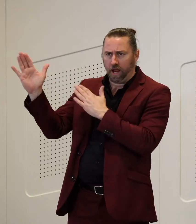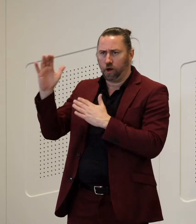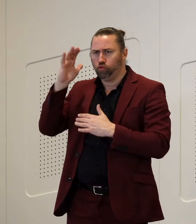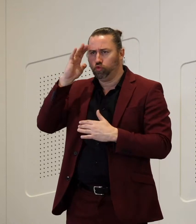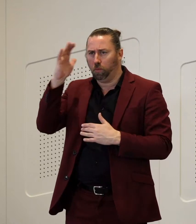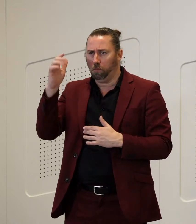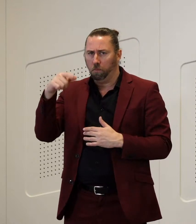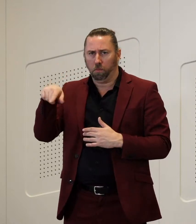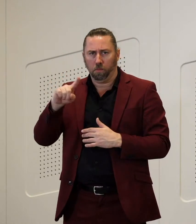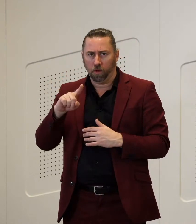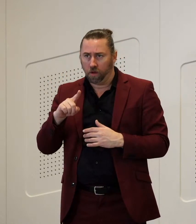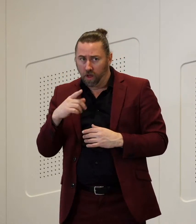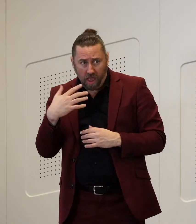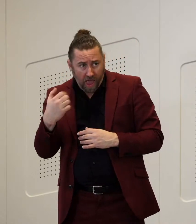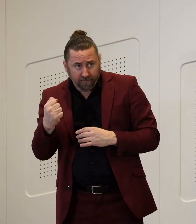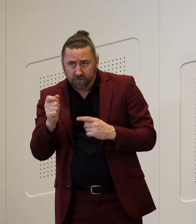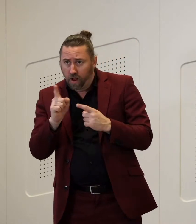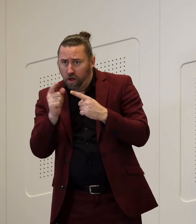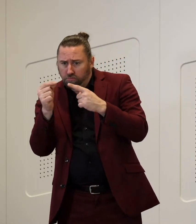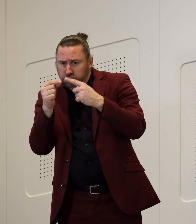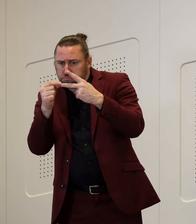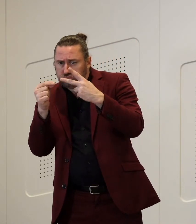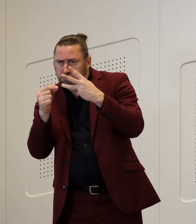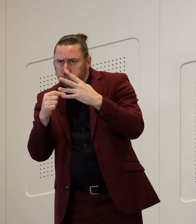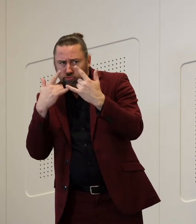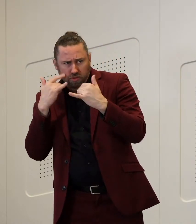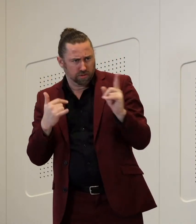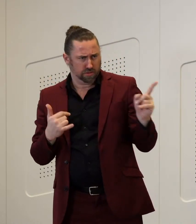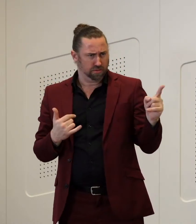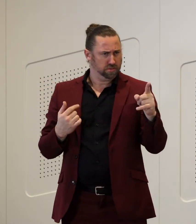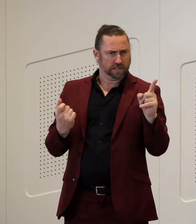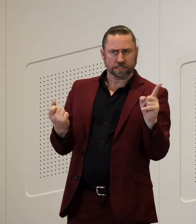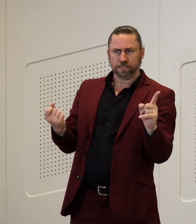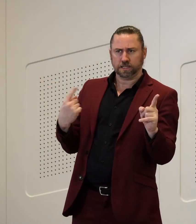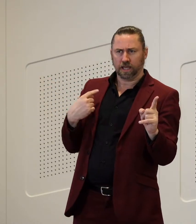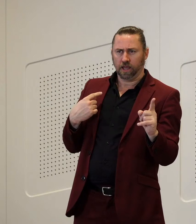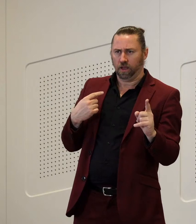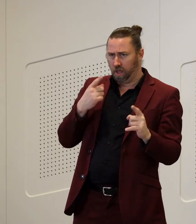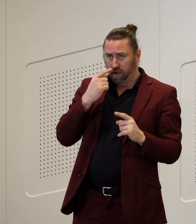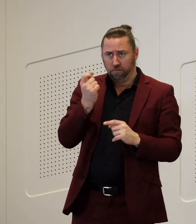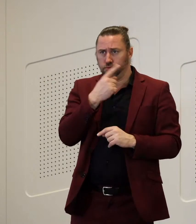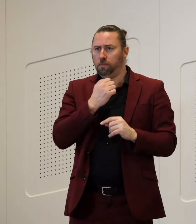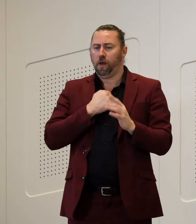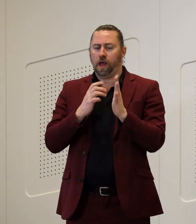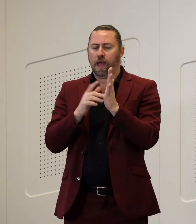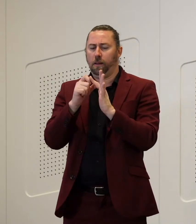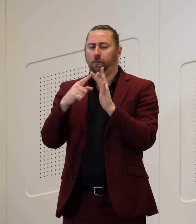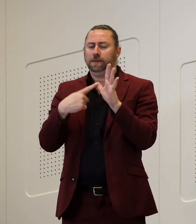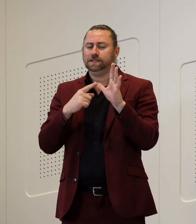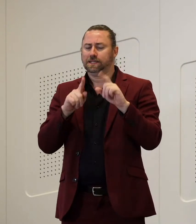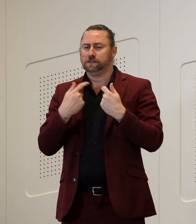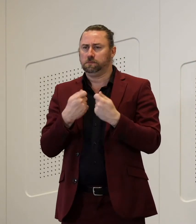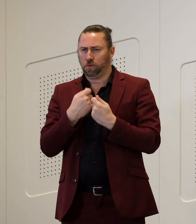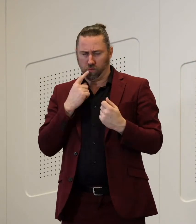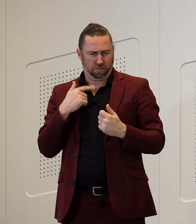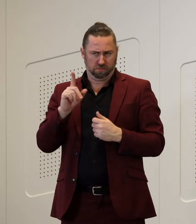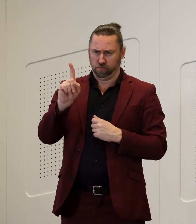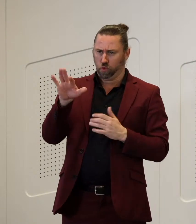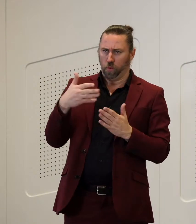are in place? There are a lot, so happy if you send those through to the media team and we can look into them. Thank you.